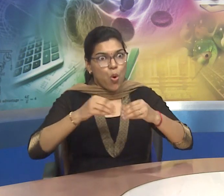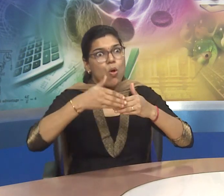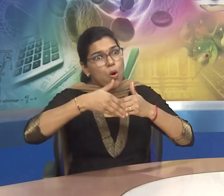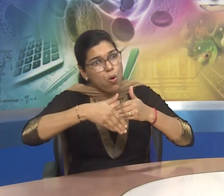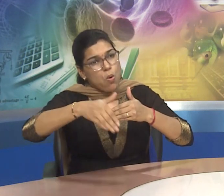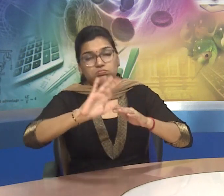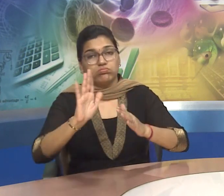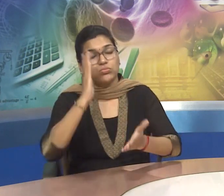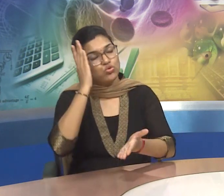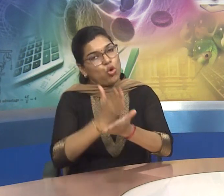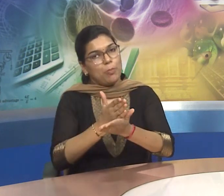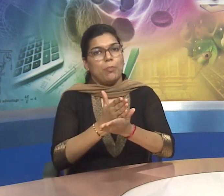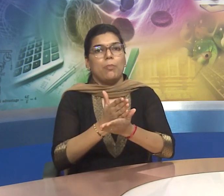untouchability.